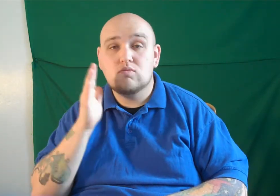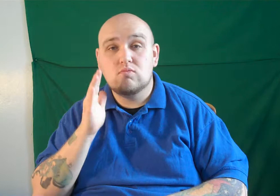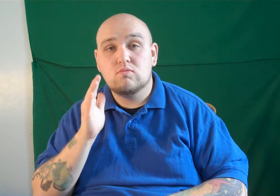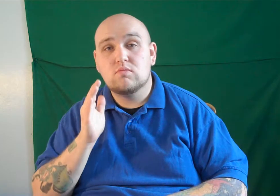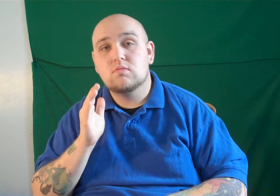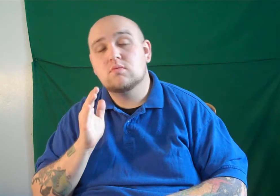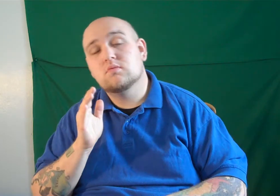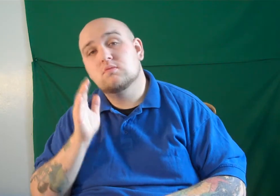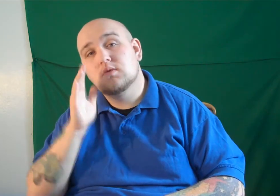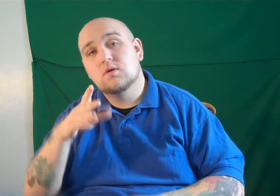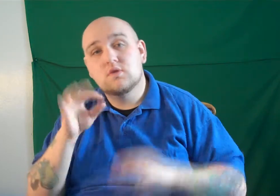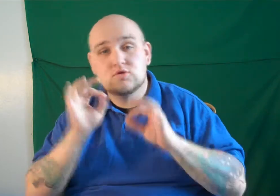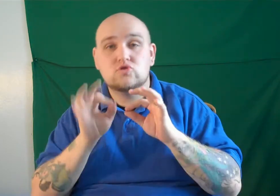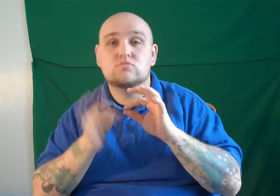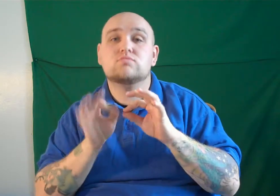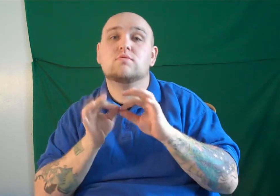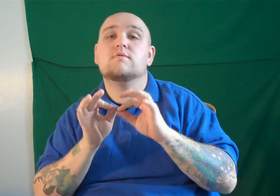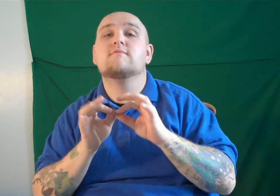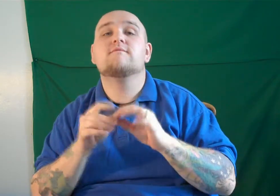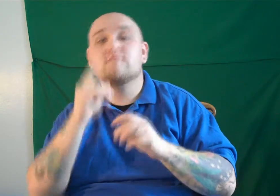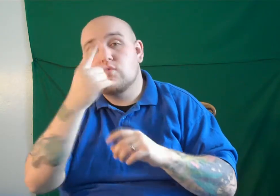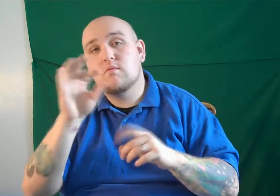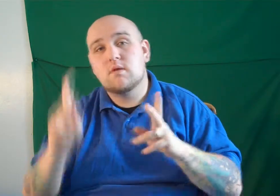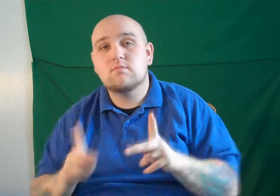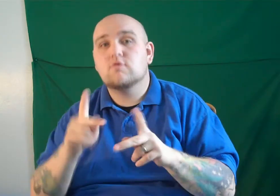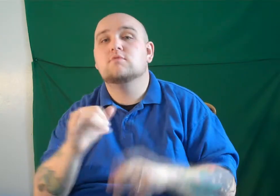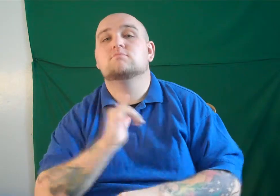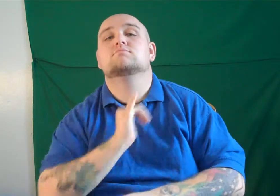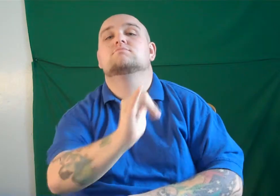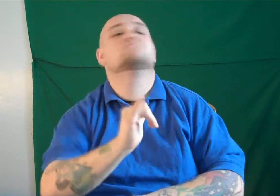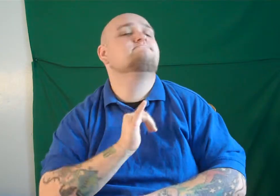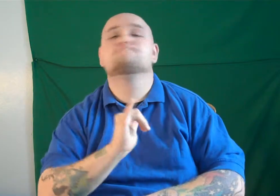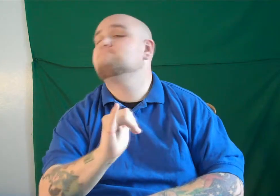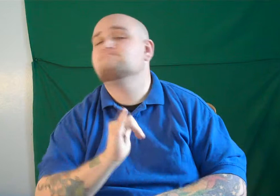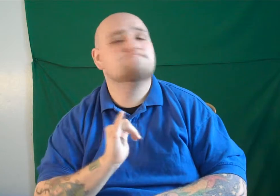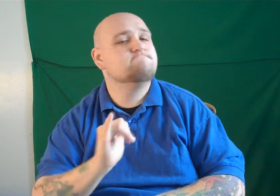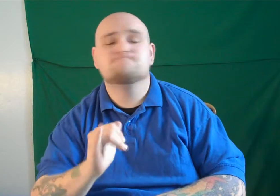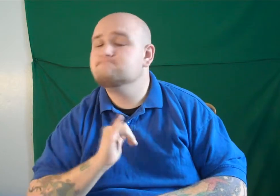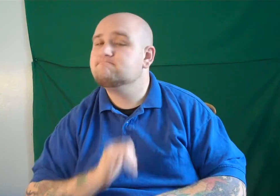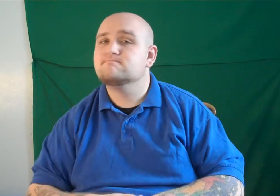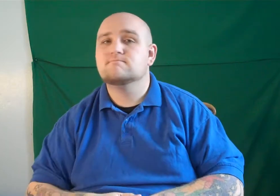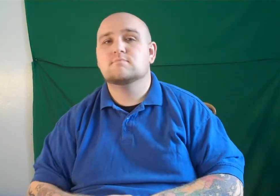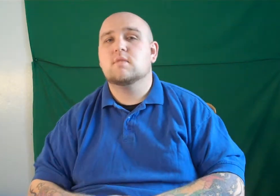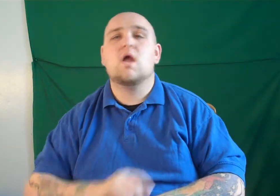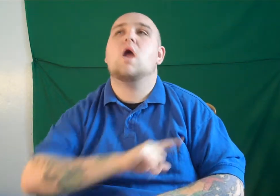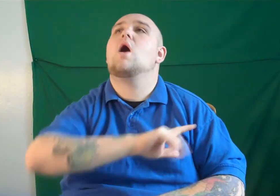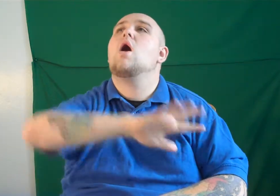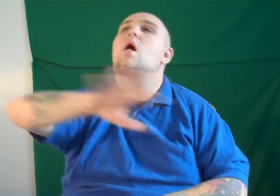you, wherever you go, on a daily basis. So you need to be able to provide interpreting